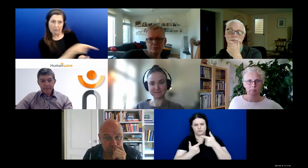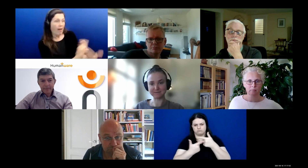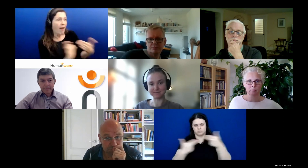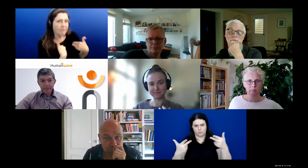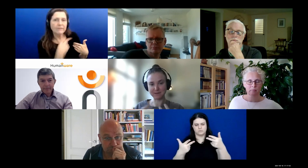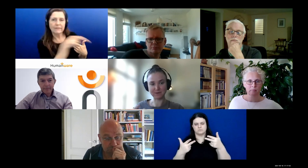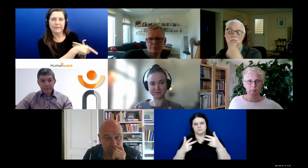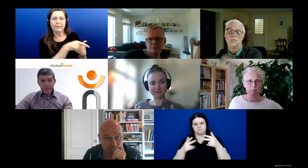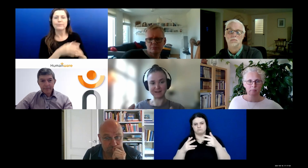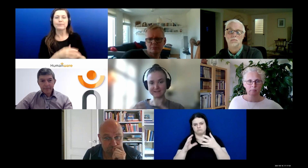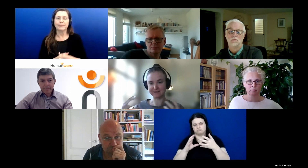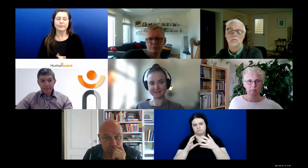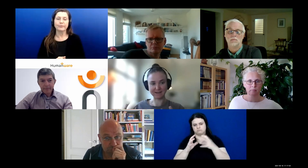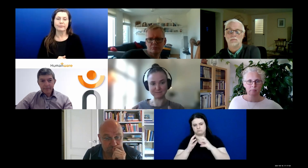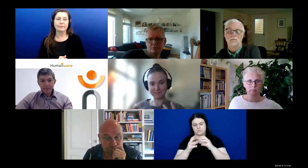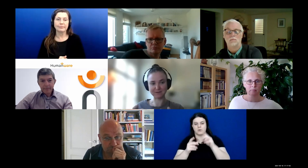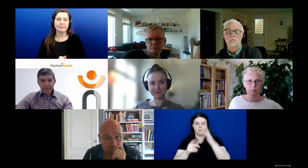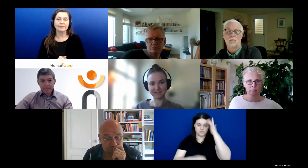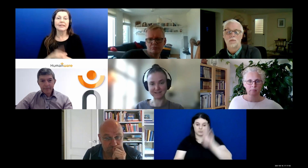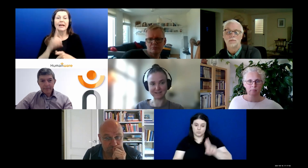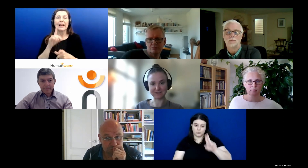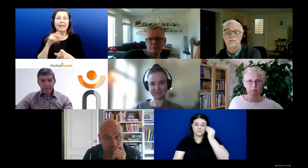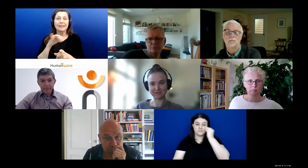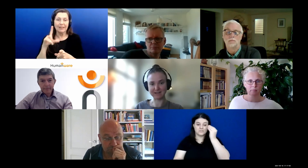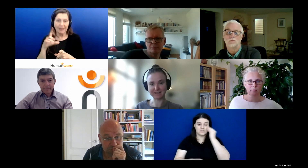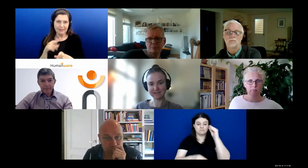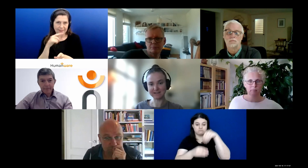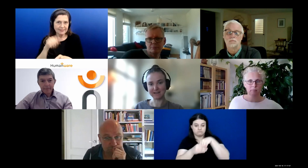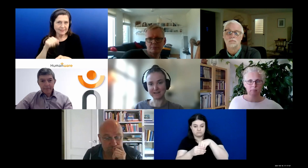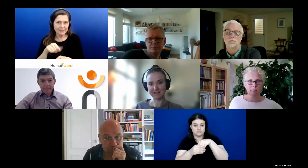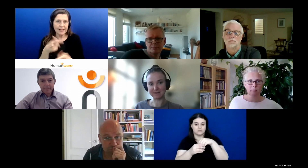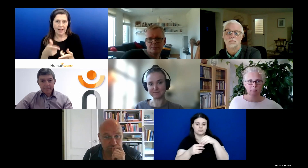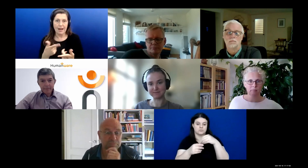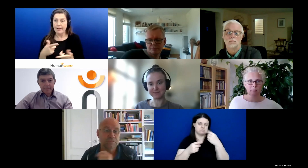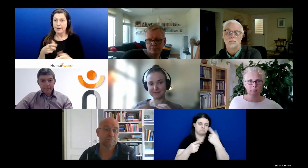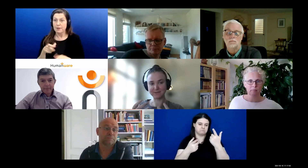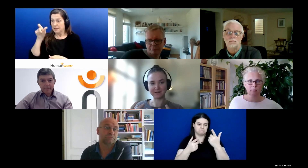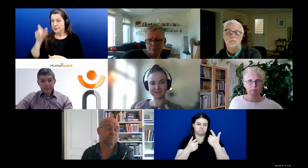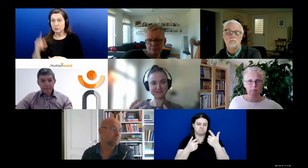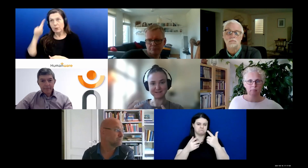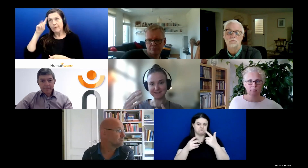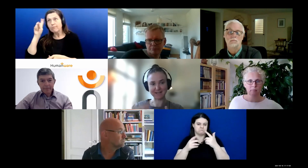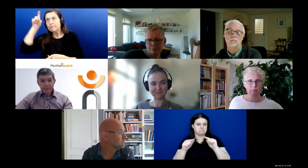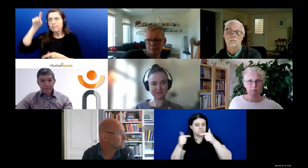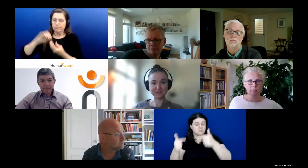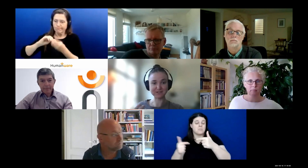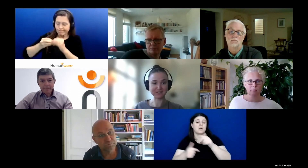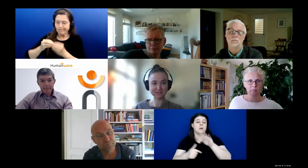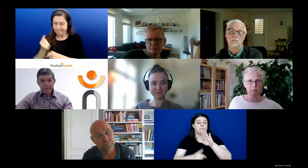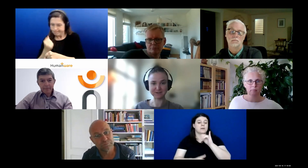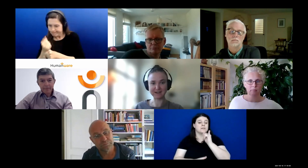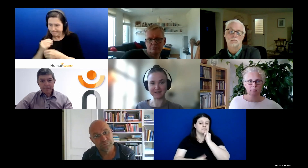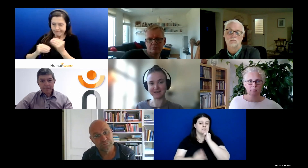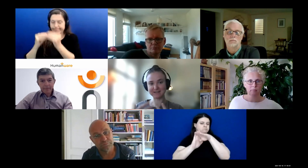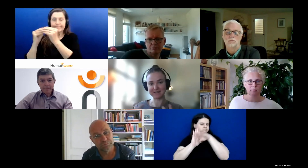that people have tried to get makers engaged in creating. If there's a set of instructions